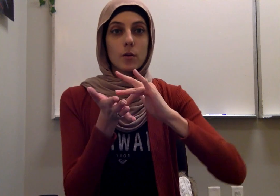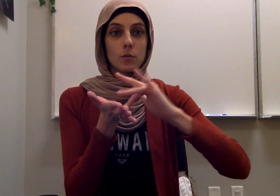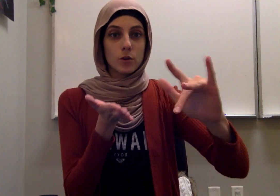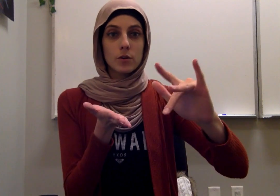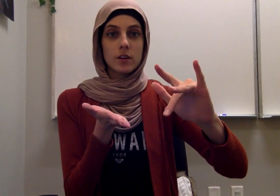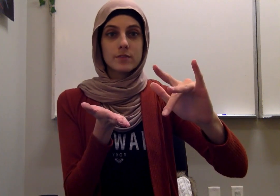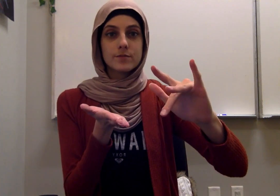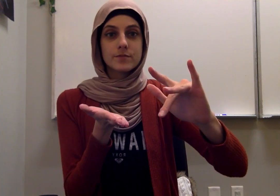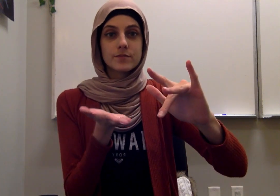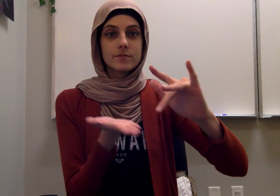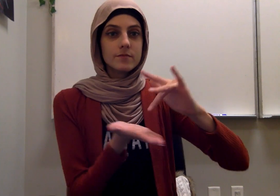Rude.